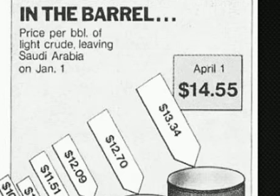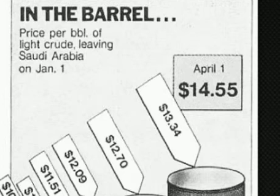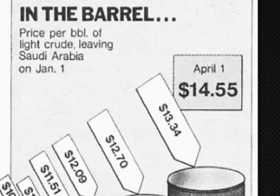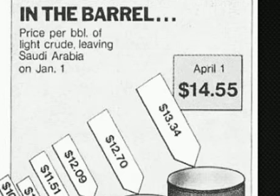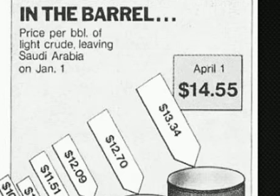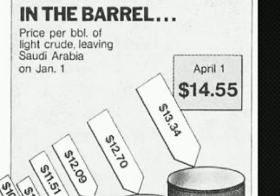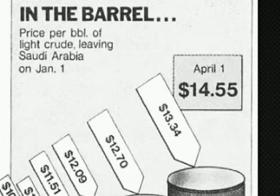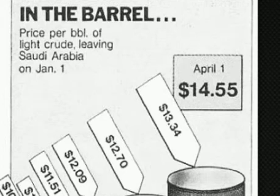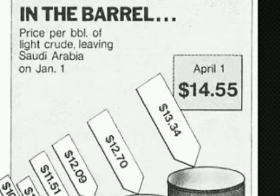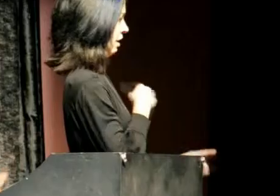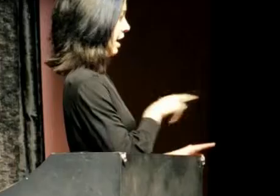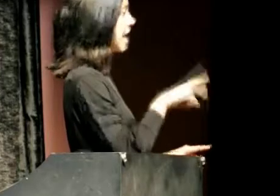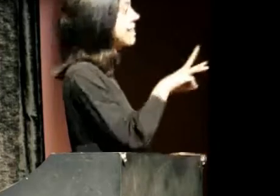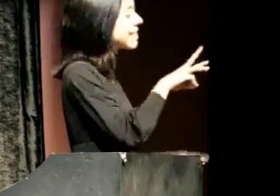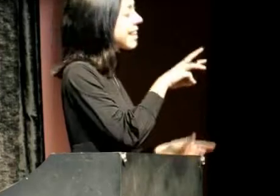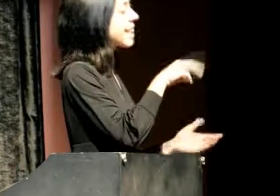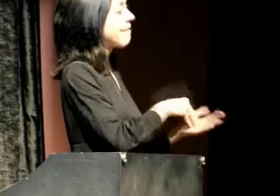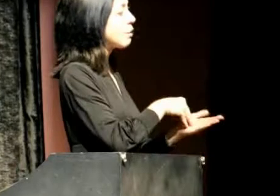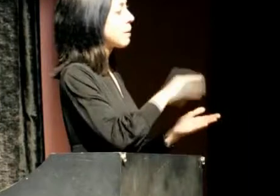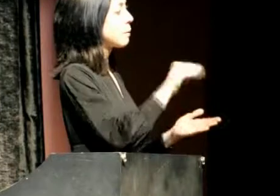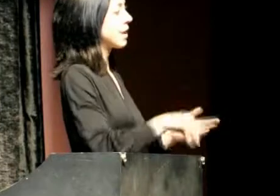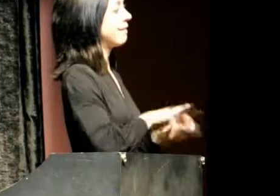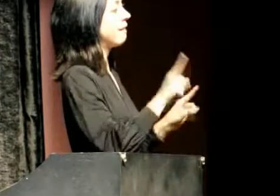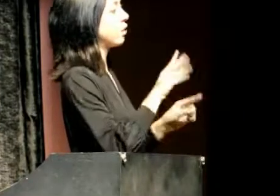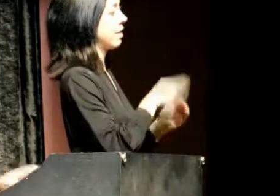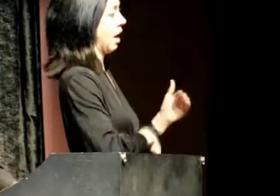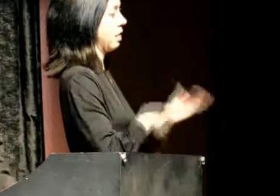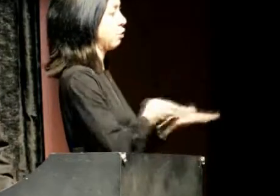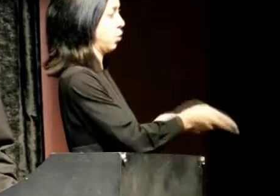6,000% off of the truth.